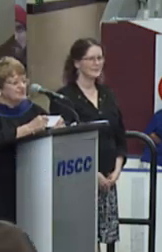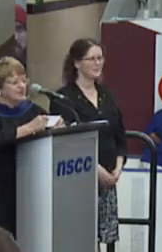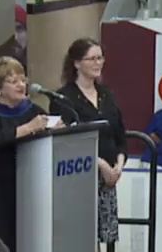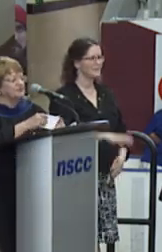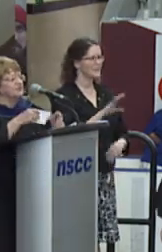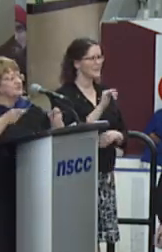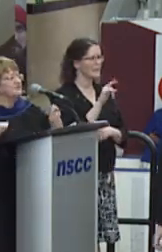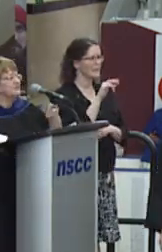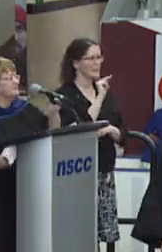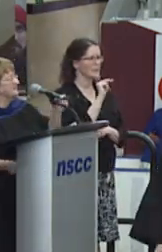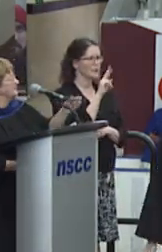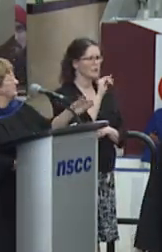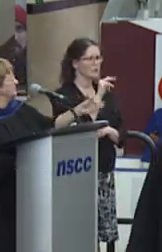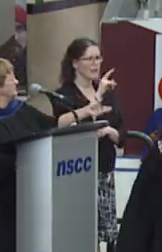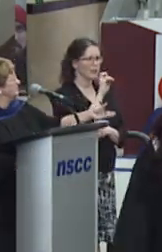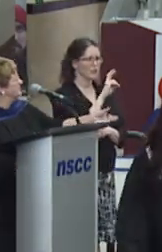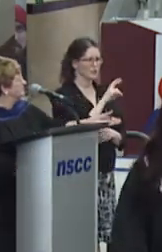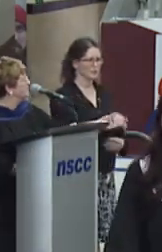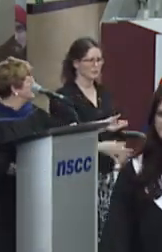Caitlin Rayner.